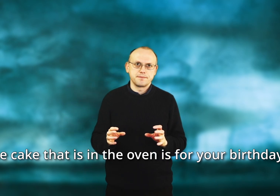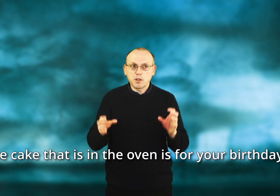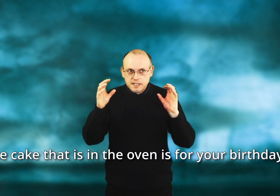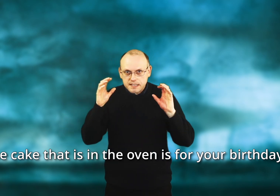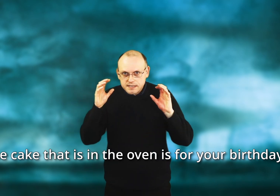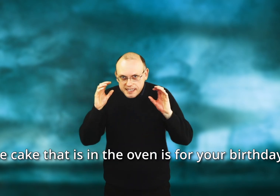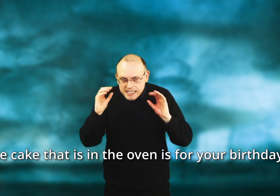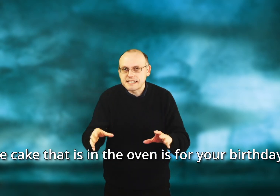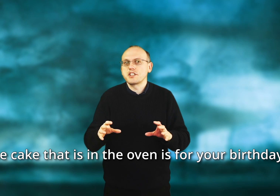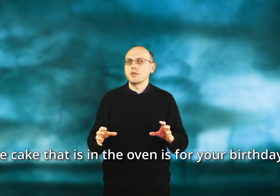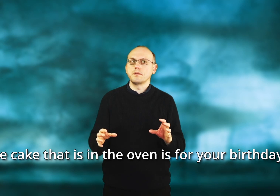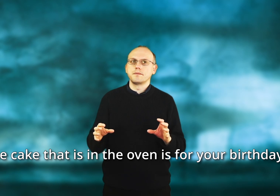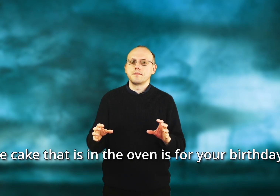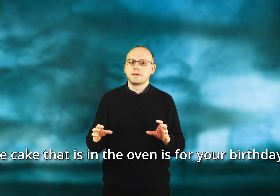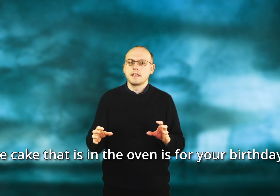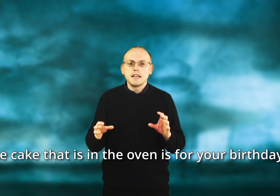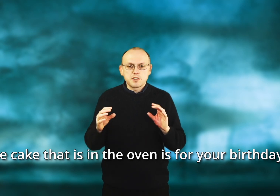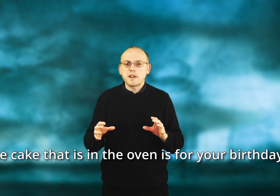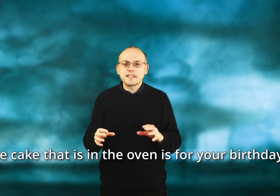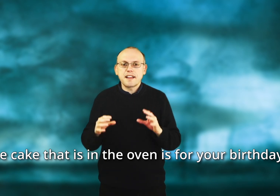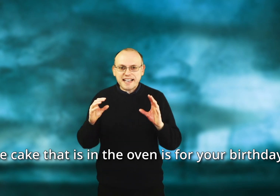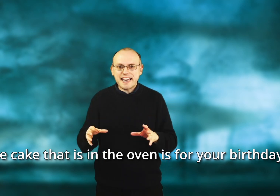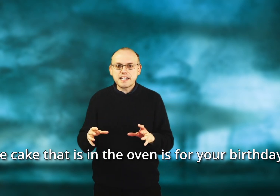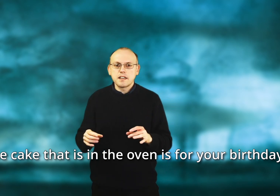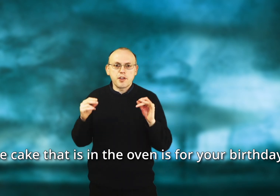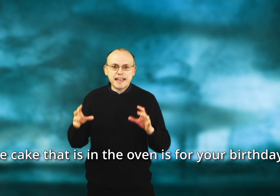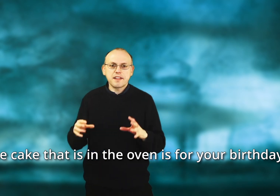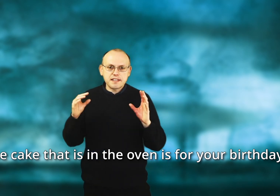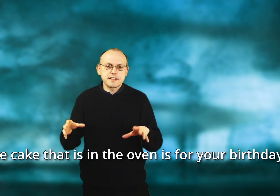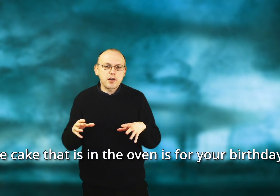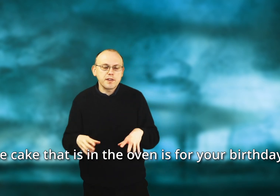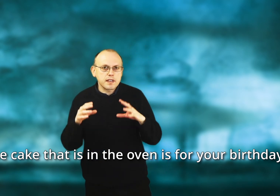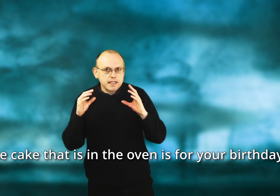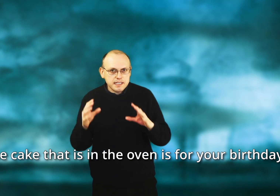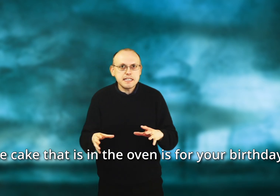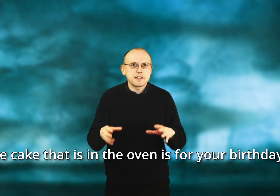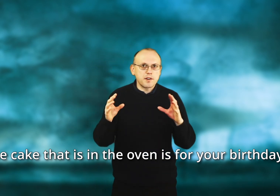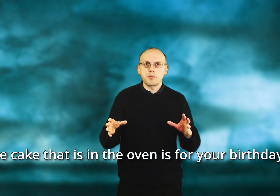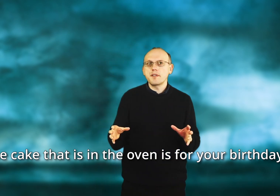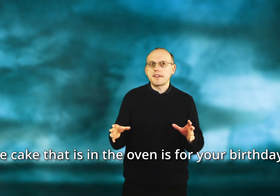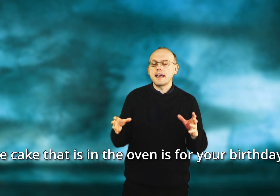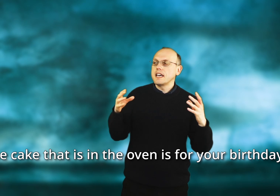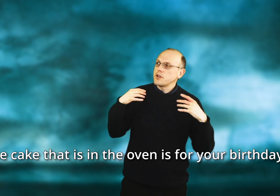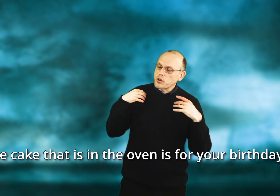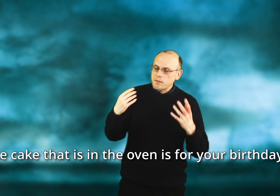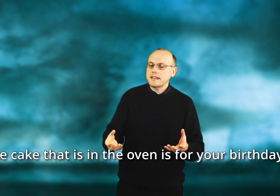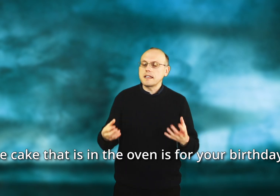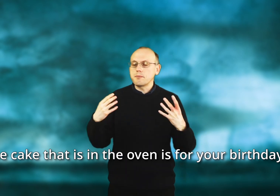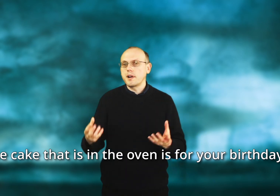because it is essential. So when you say that the cake that is in the oven is for your birthday, you automatically imply there